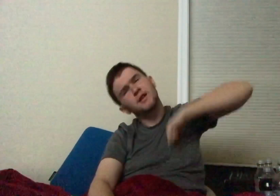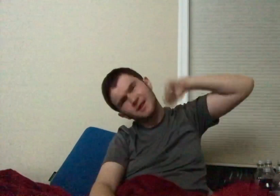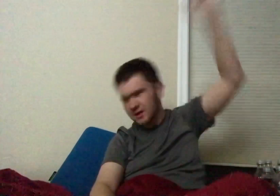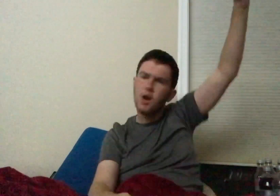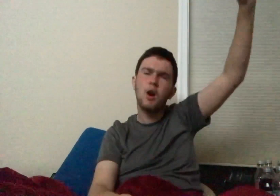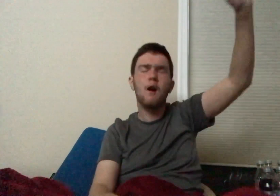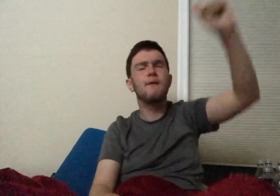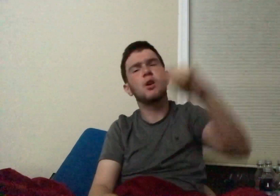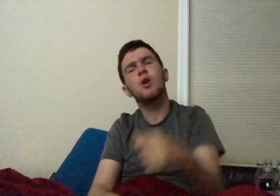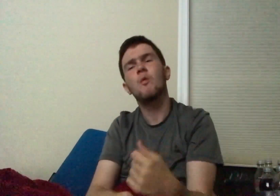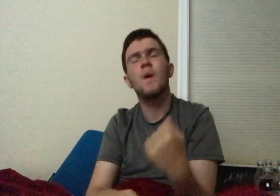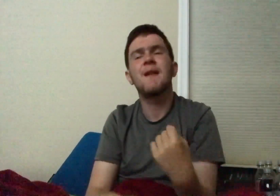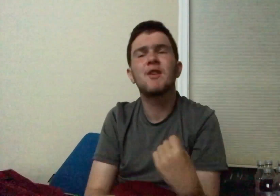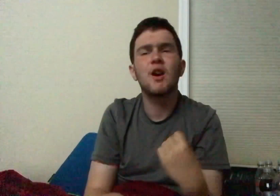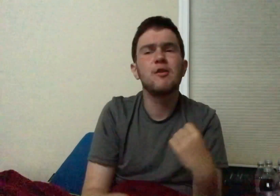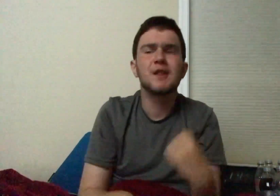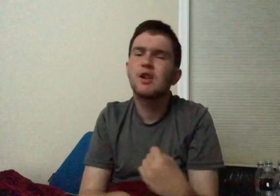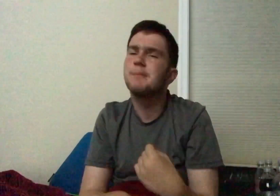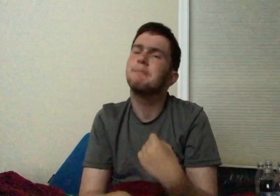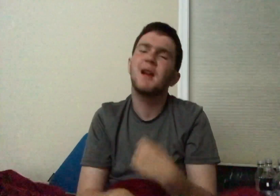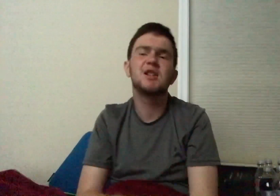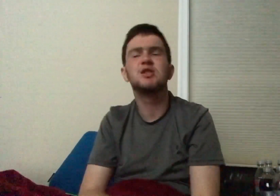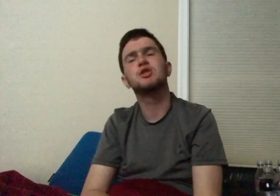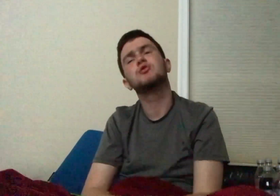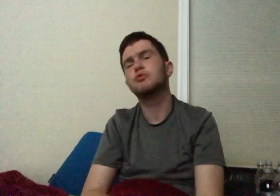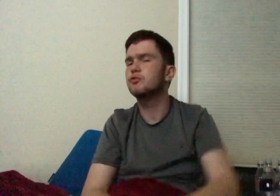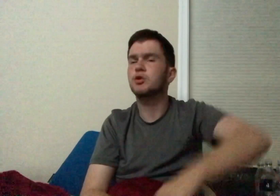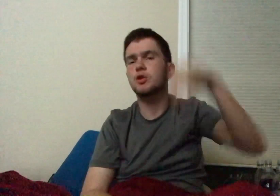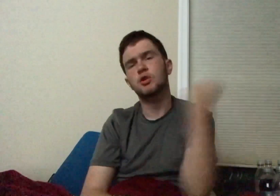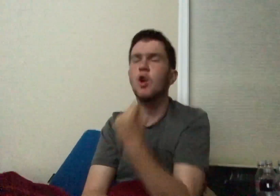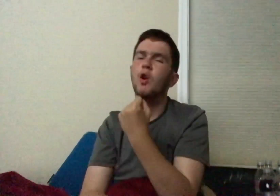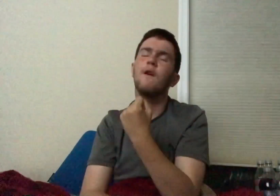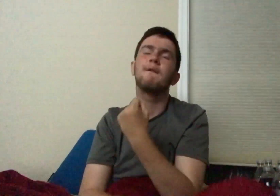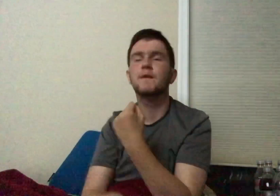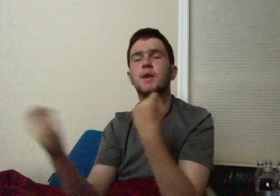tough, tough. Whatever don't kill you makes you tough,